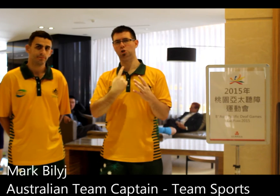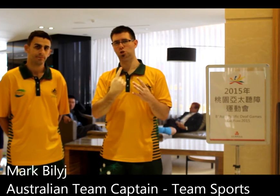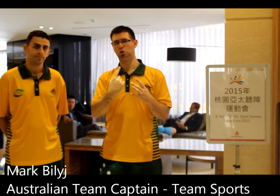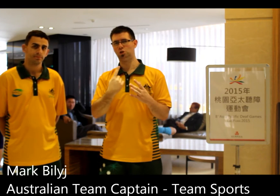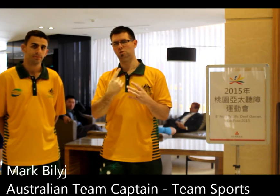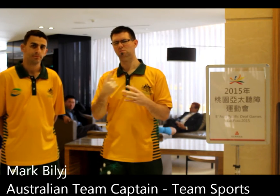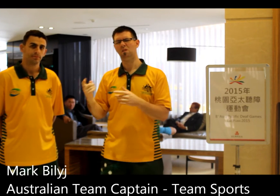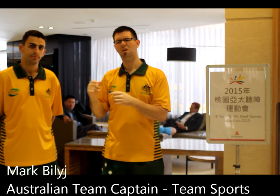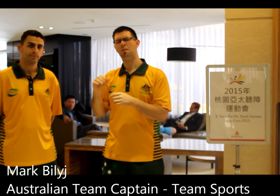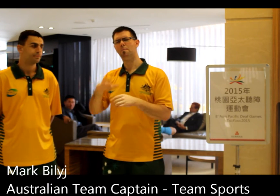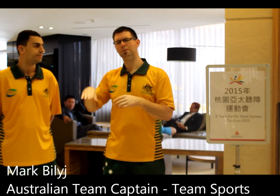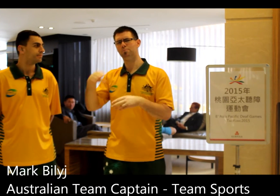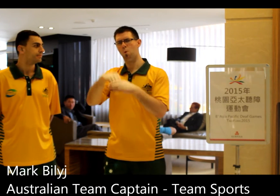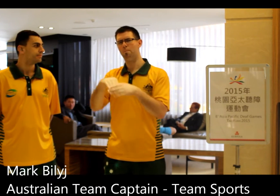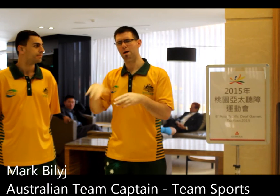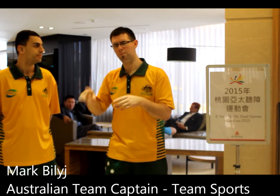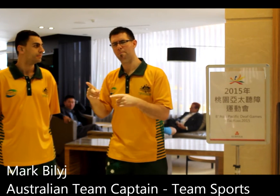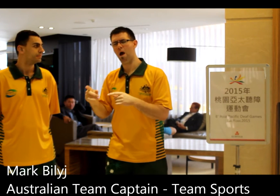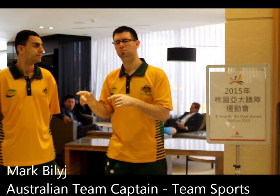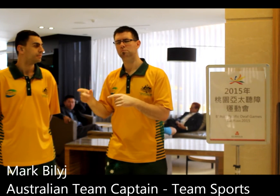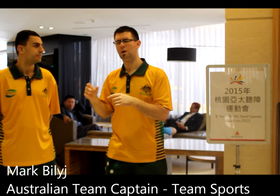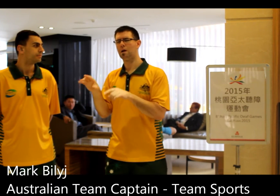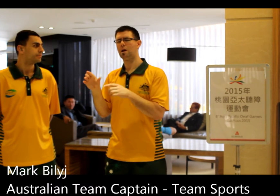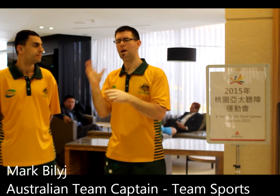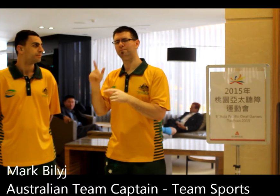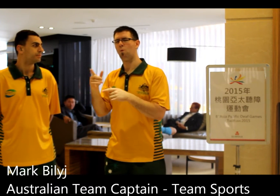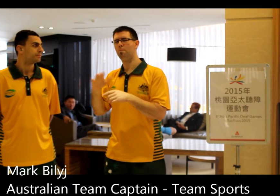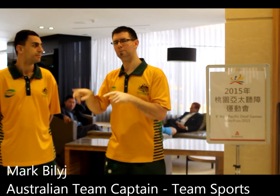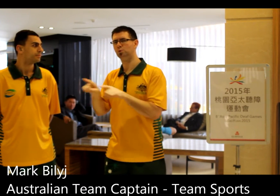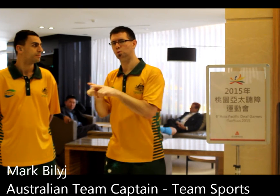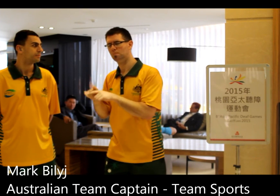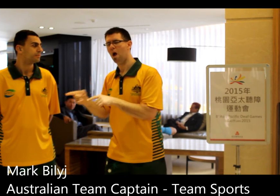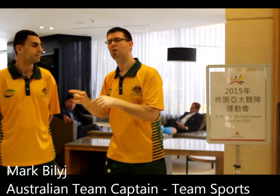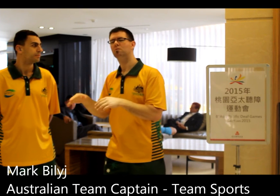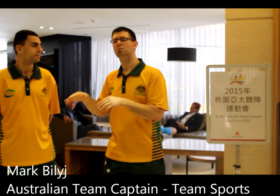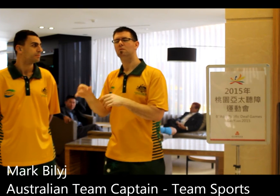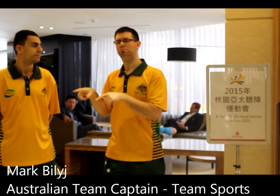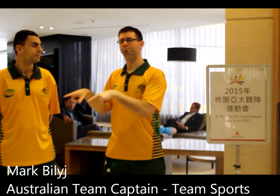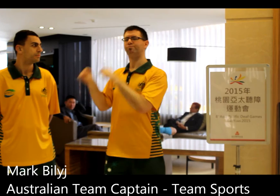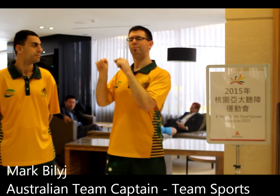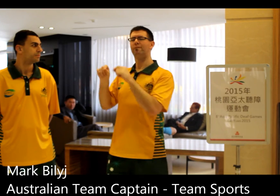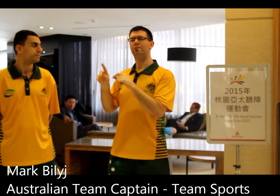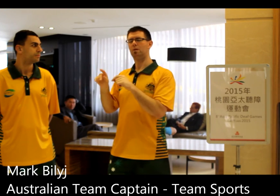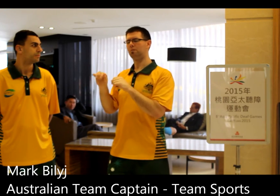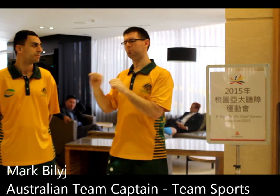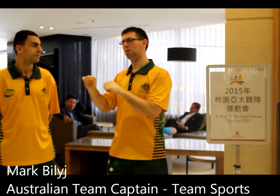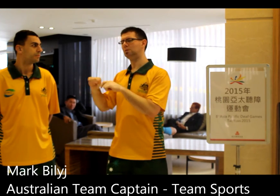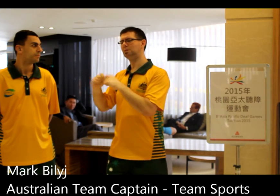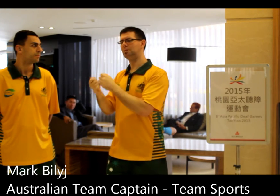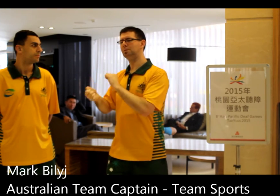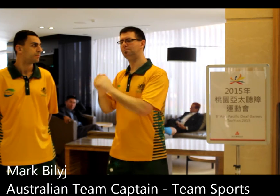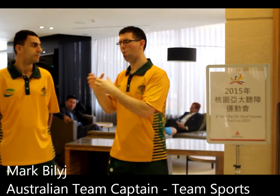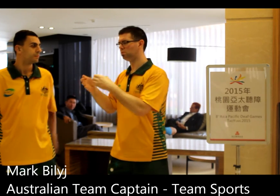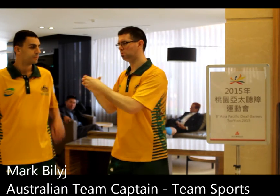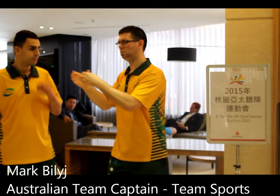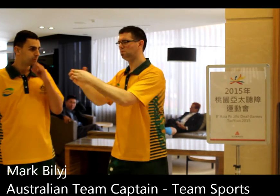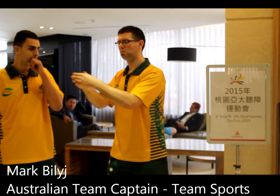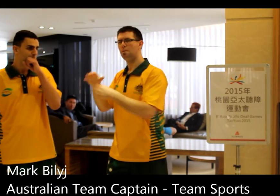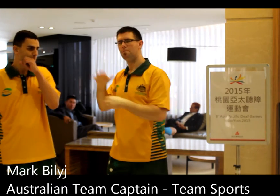Village. So Mark is involved in basketball, but also he has been selected as one of the team